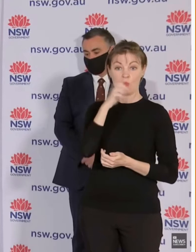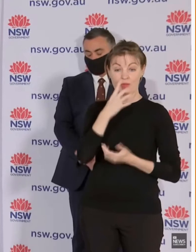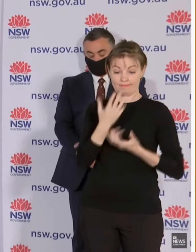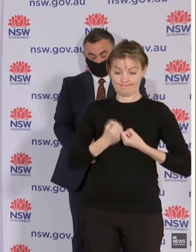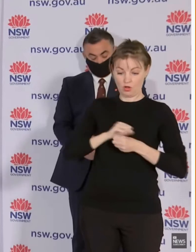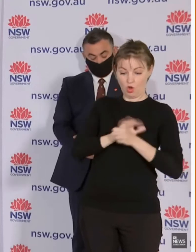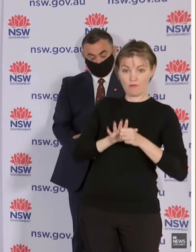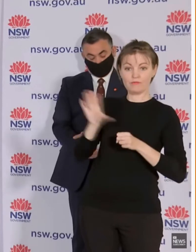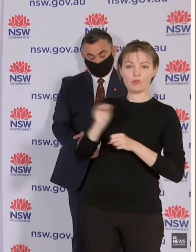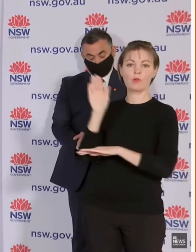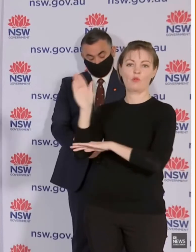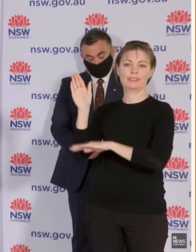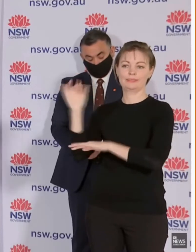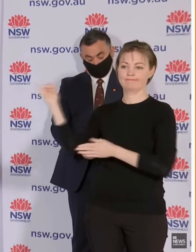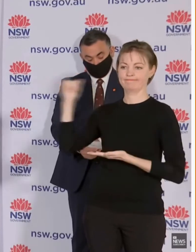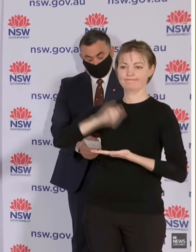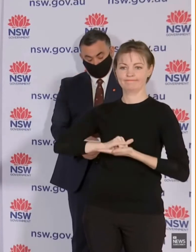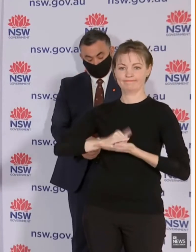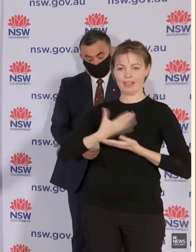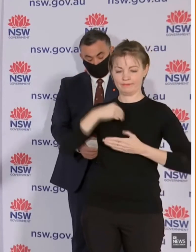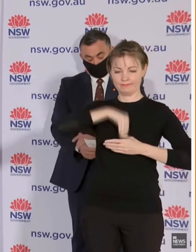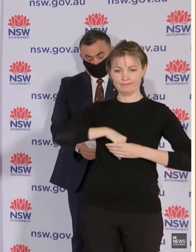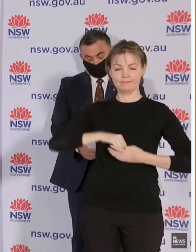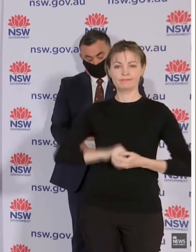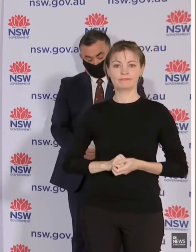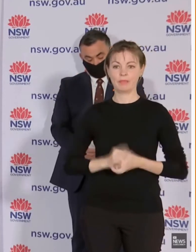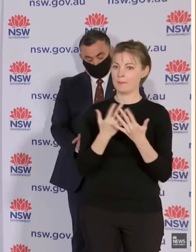acquired cases. Again, high rates of testing with